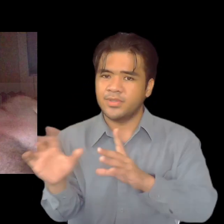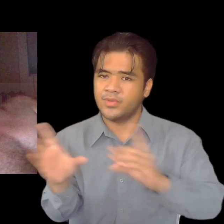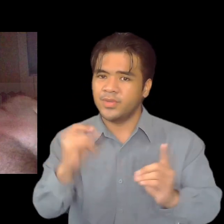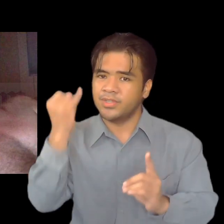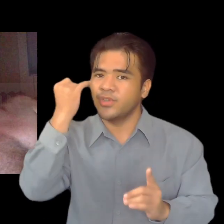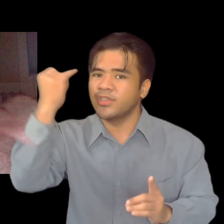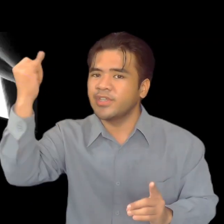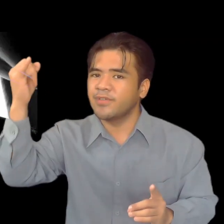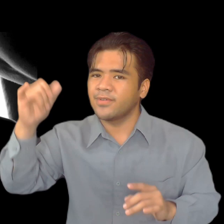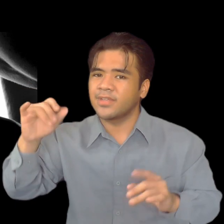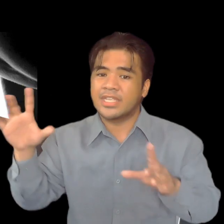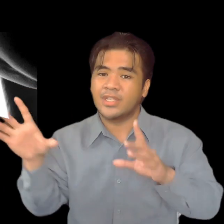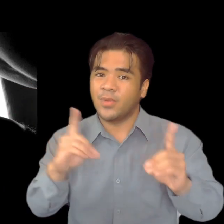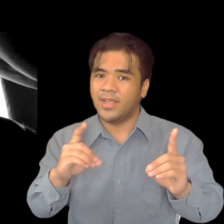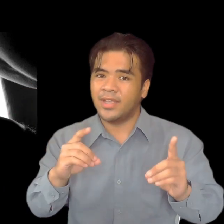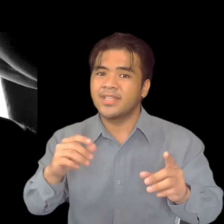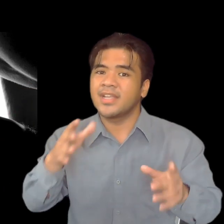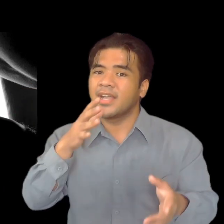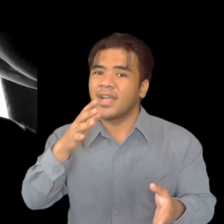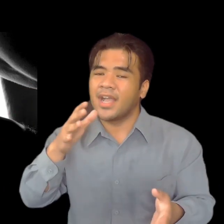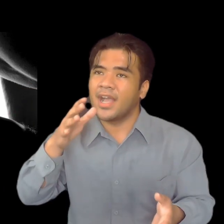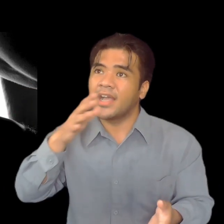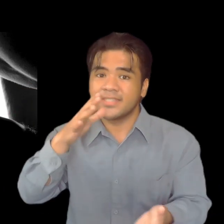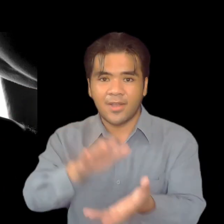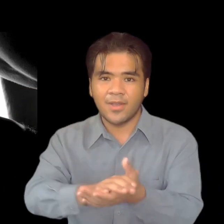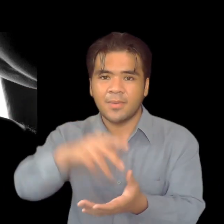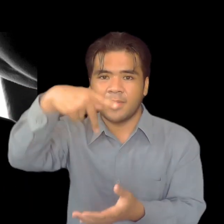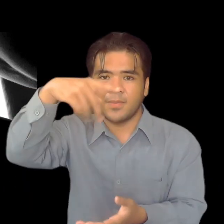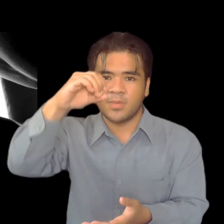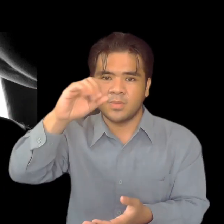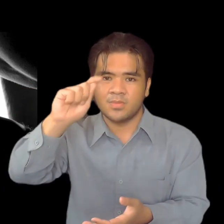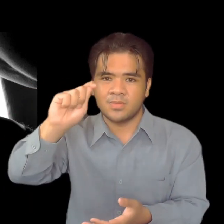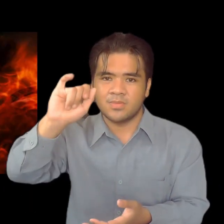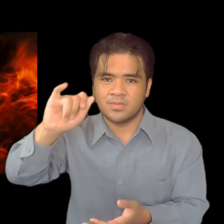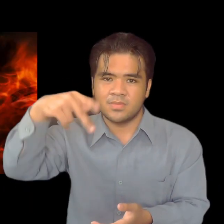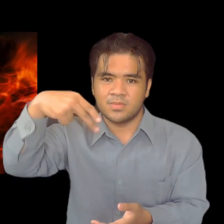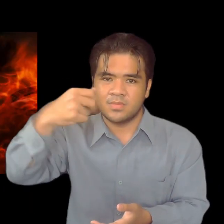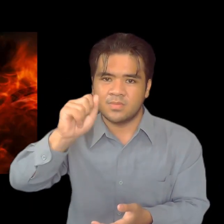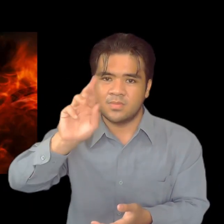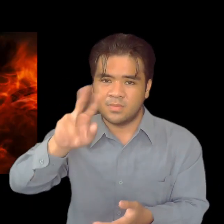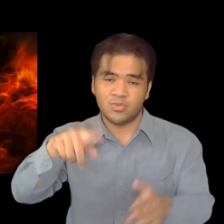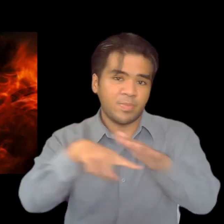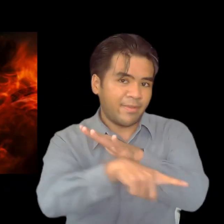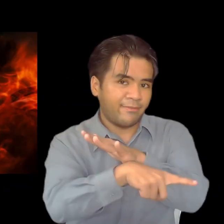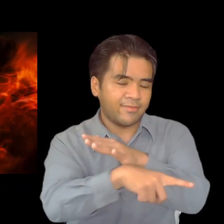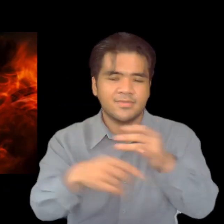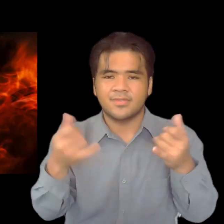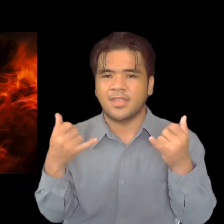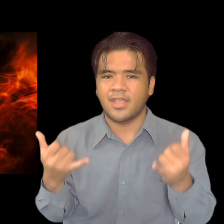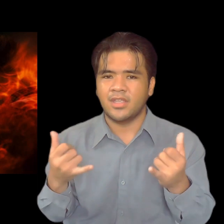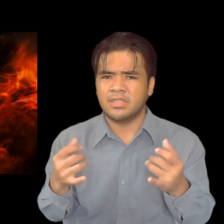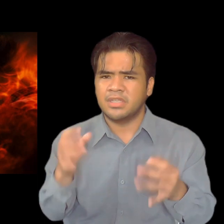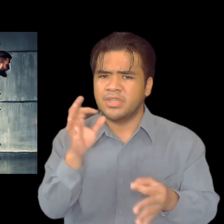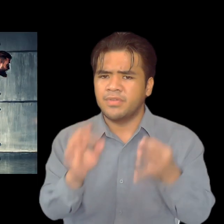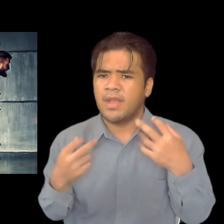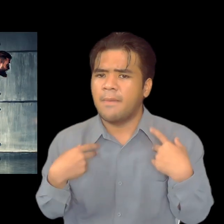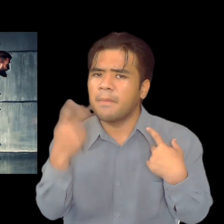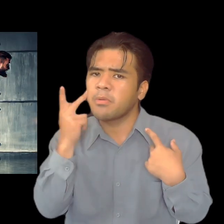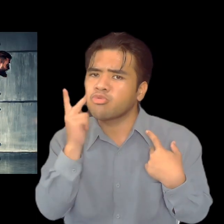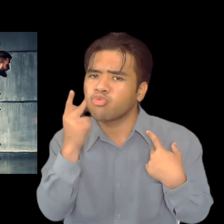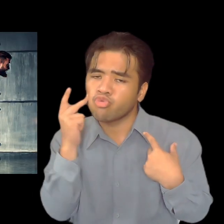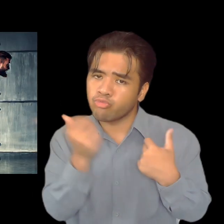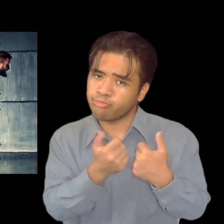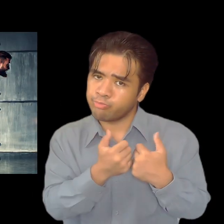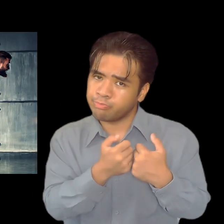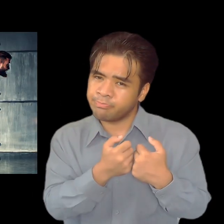of a risk. Remember, while we are still in our earthly bodies, carnal temptations will always be around. So